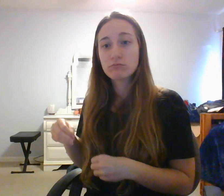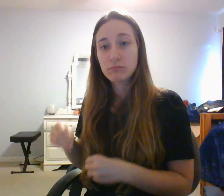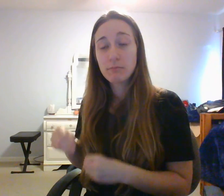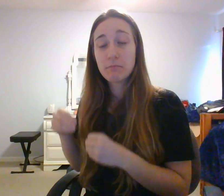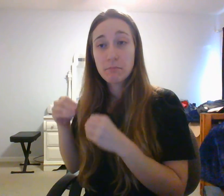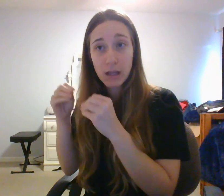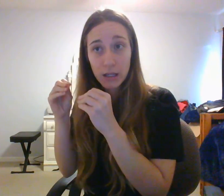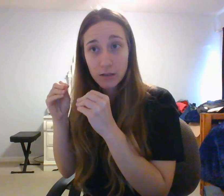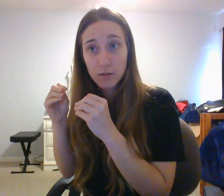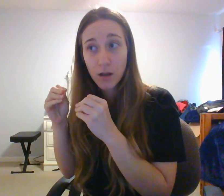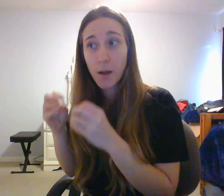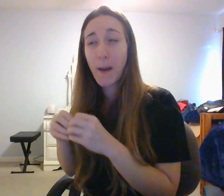did.